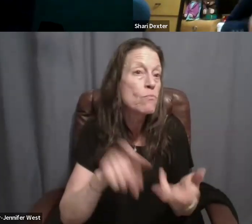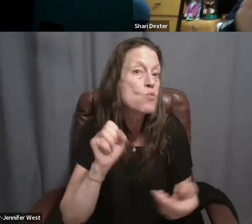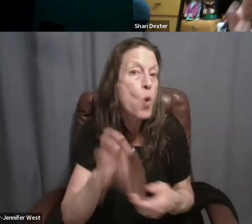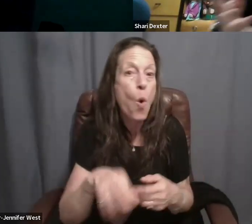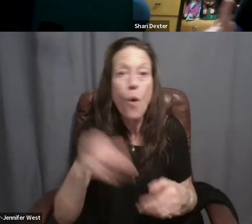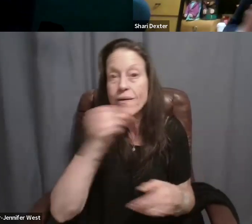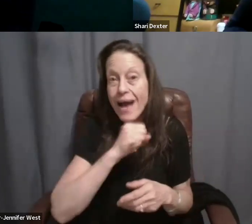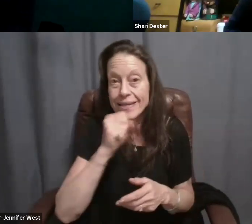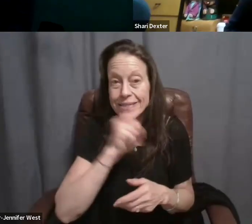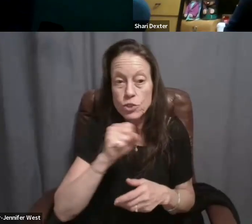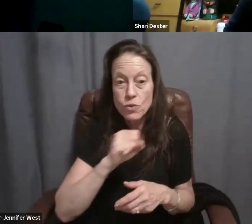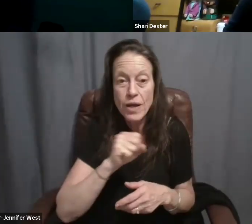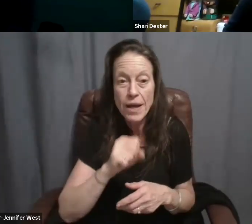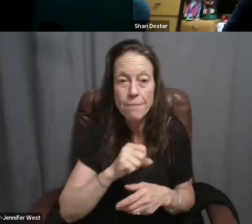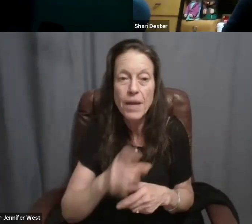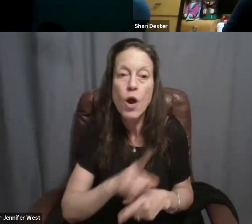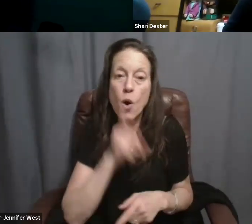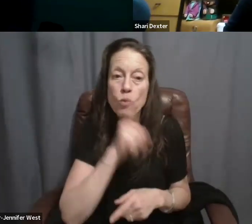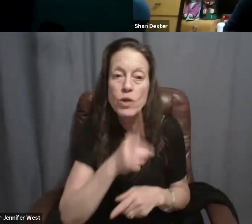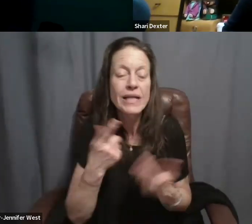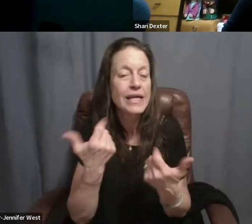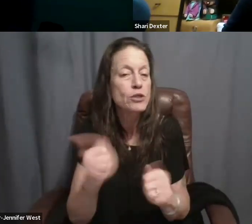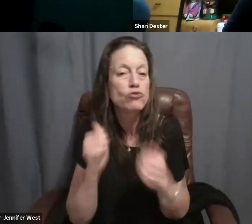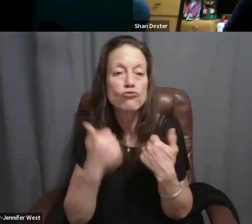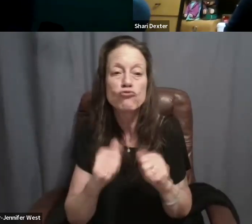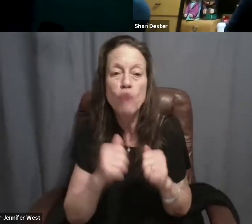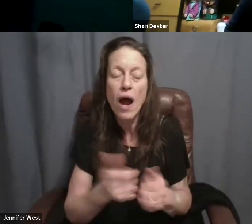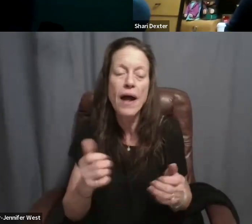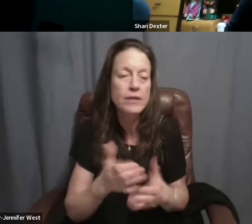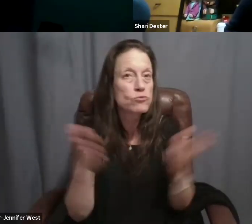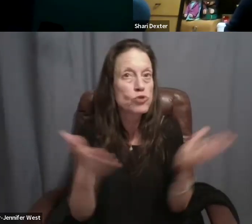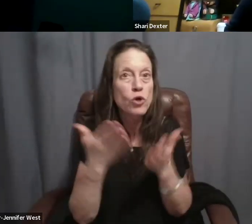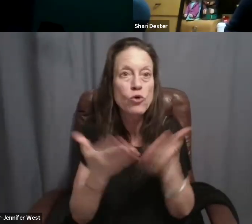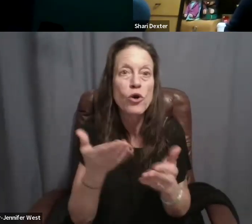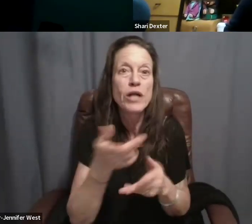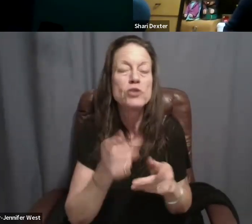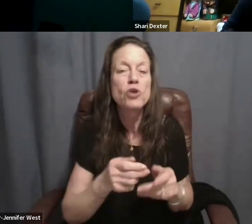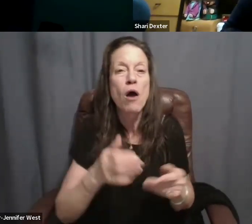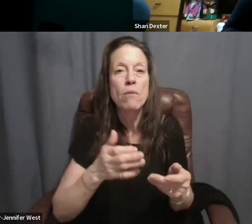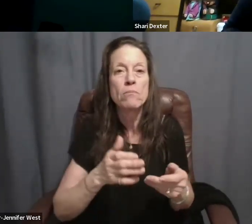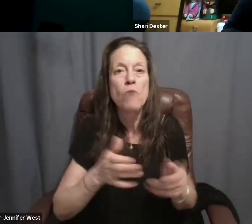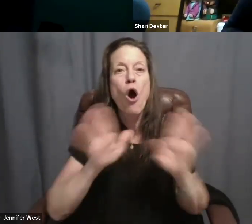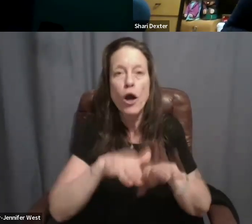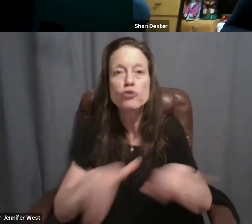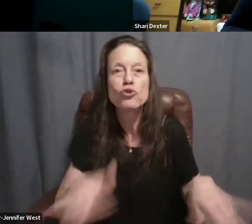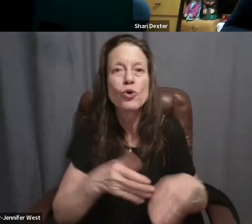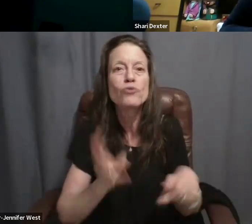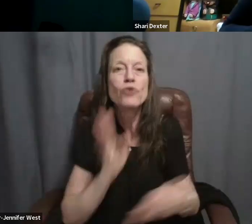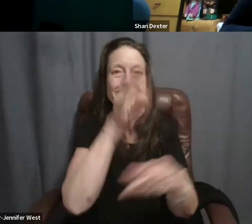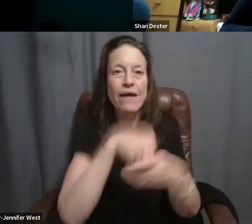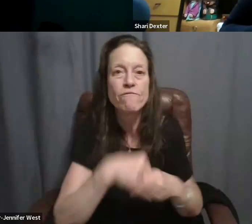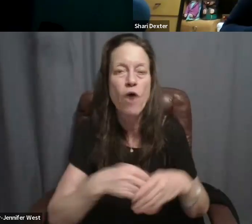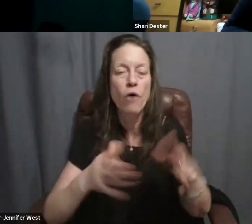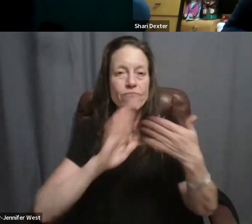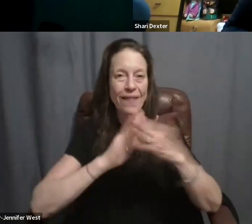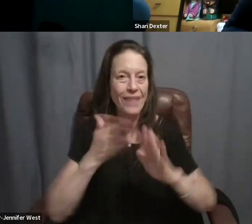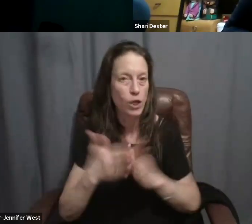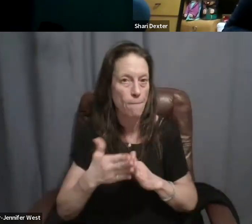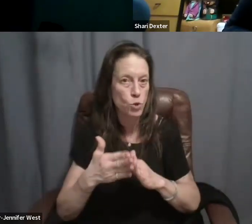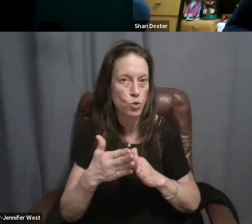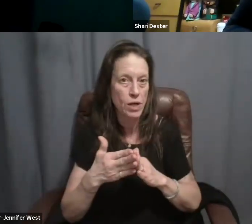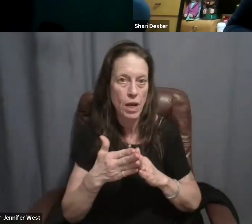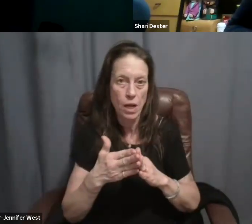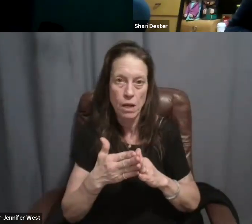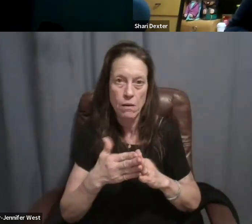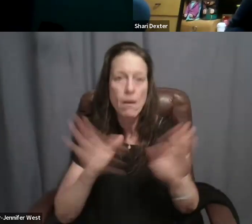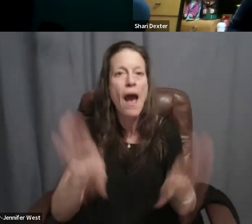ice cream? I mean, we're really trying to get these people out into the community. That's the whole goal, is really to give them a